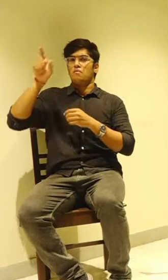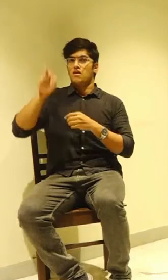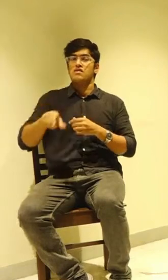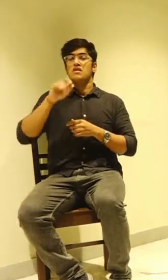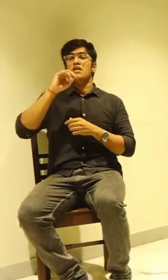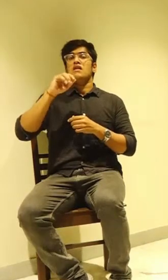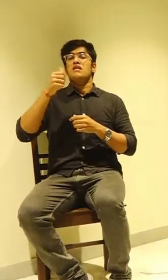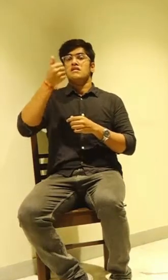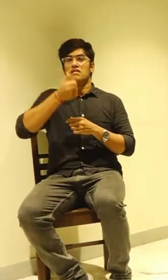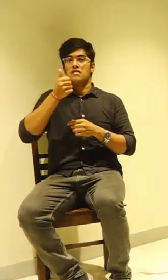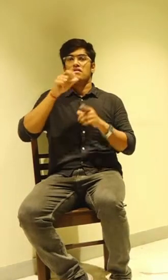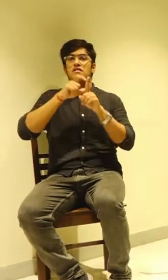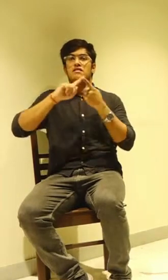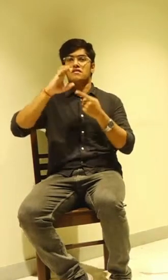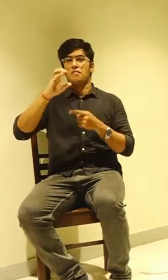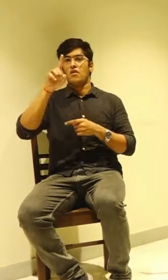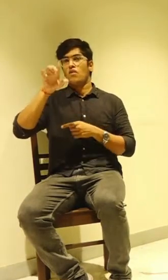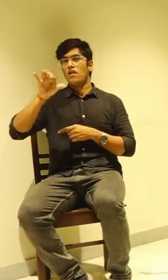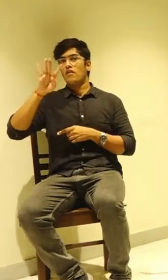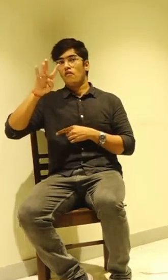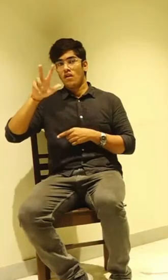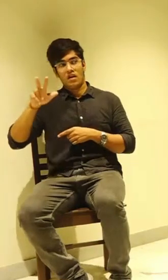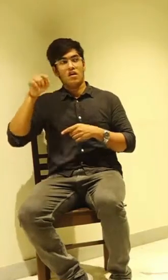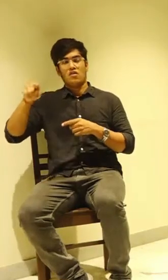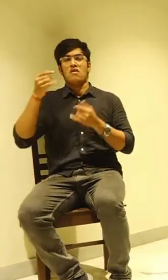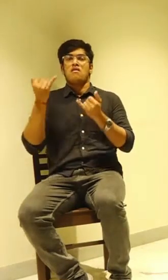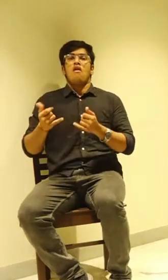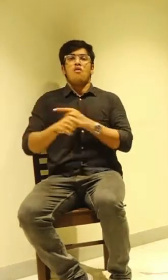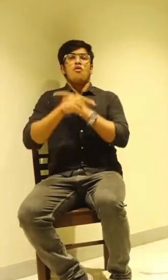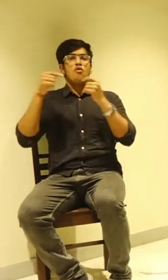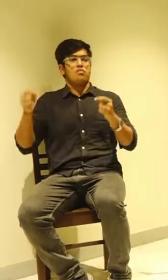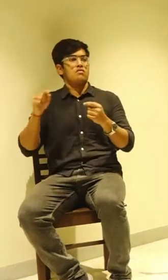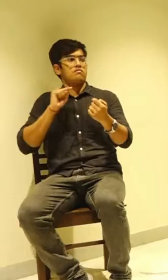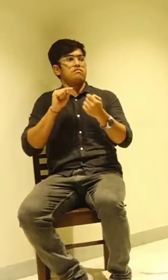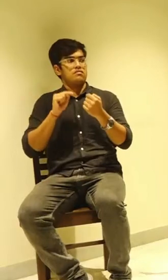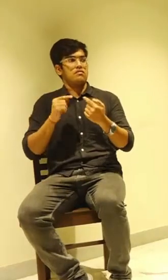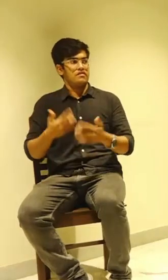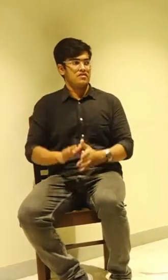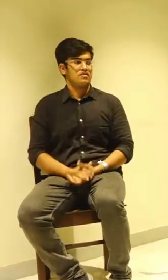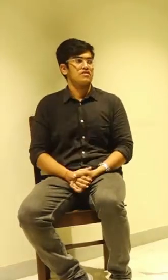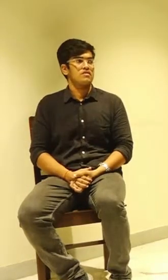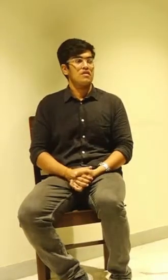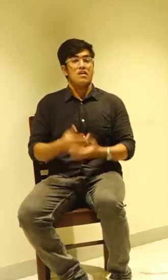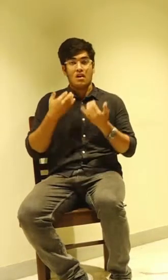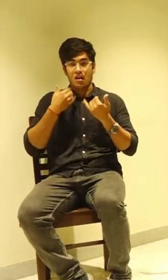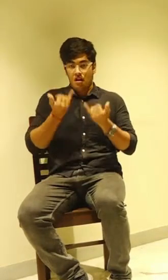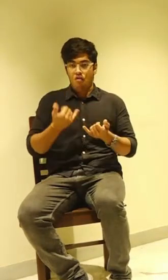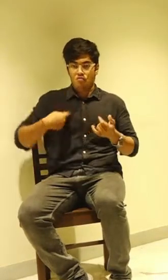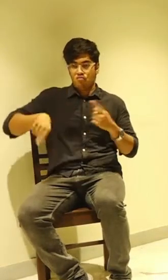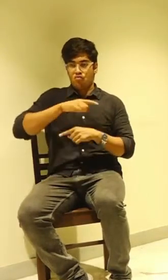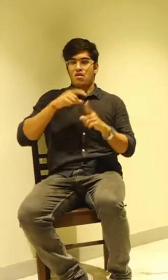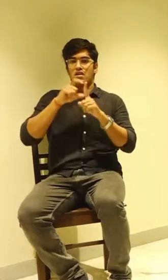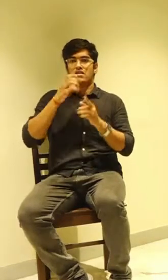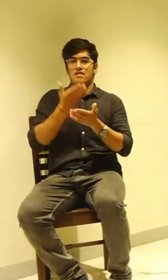opponent. And he became an opponent because he said, now we as the drafting committee speak for the assembly, and we